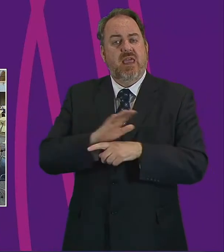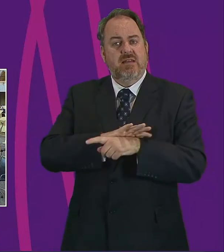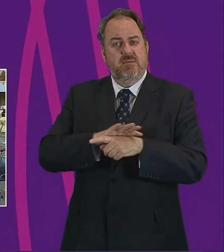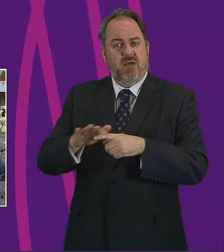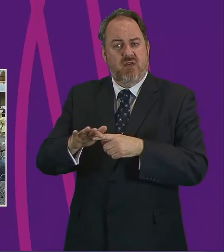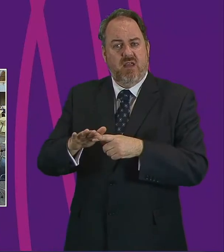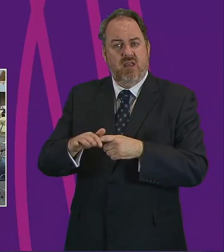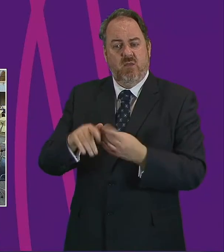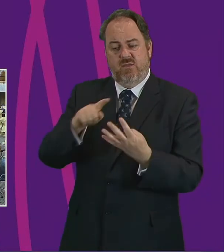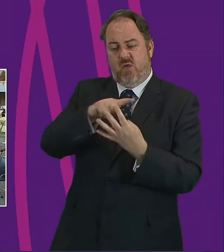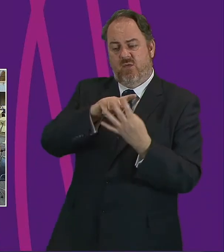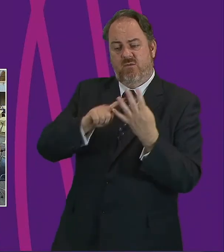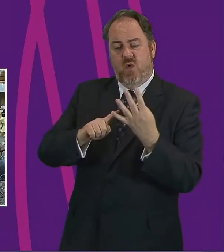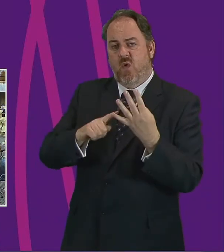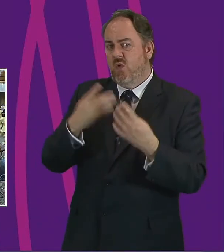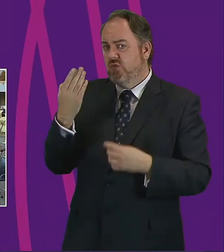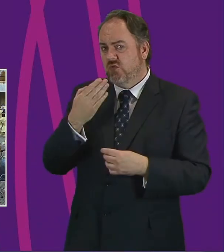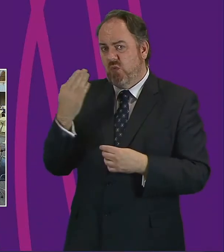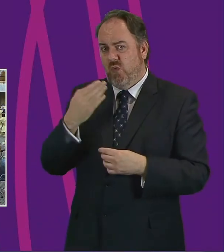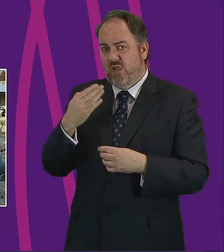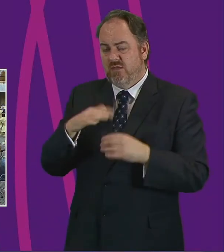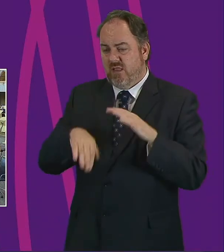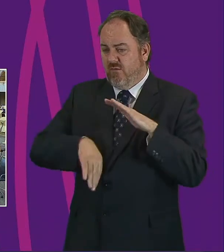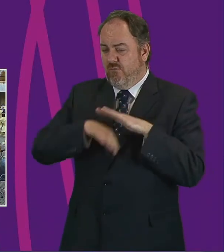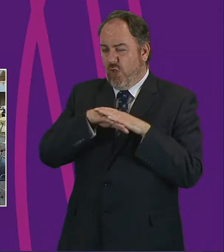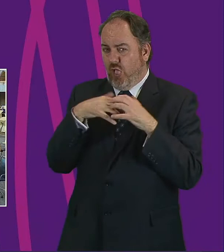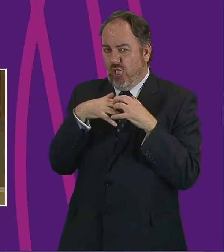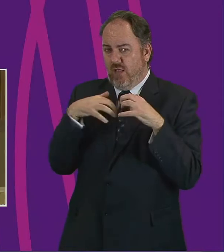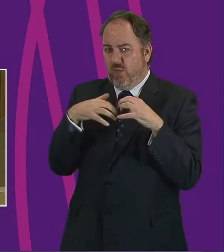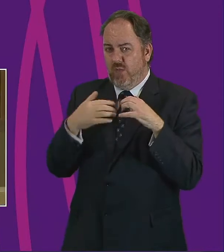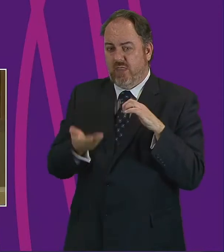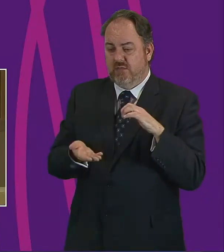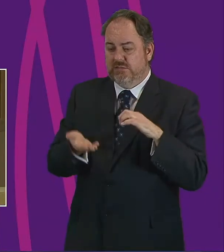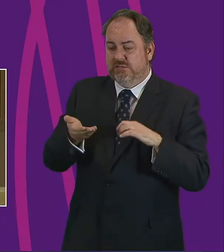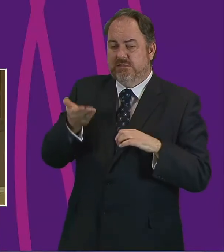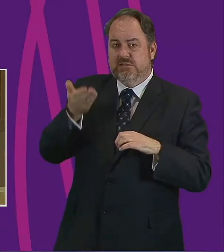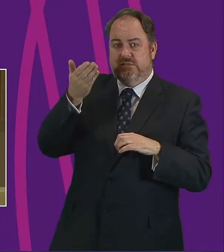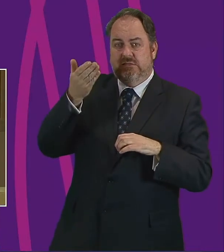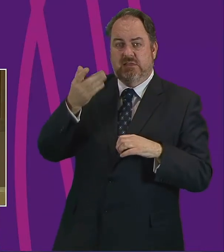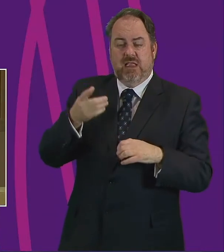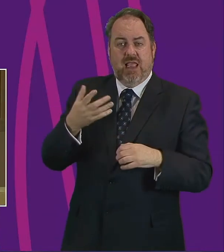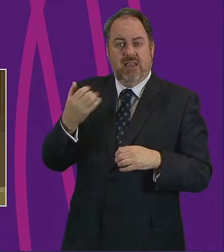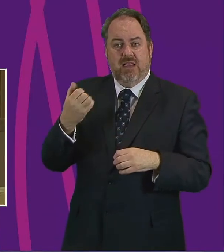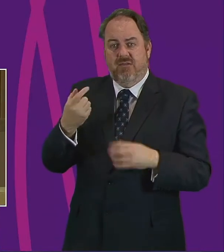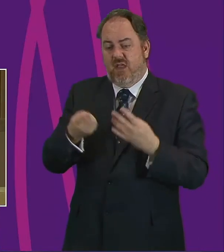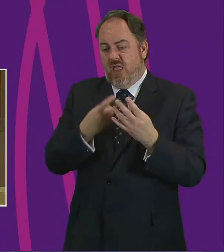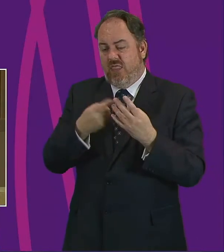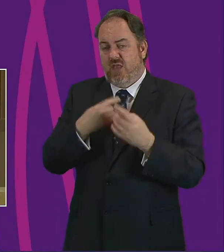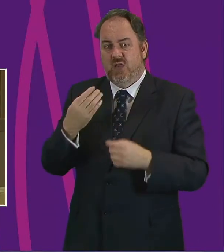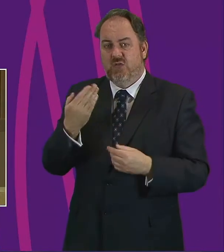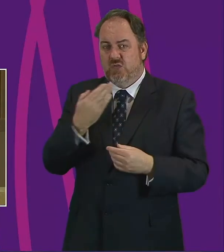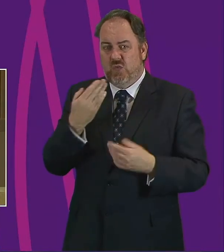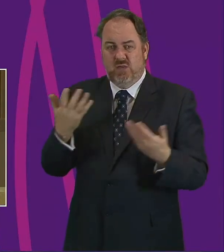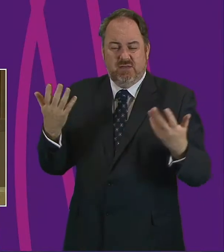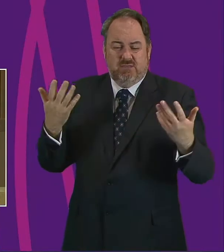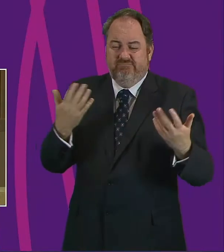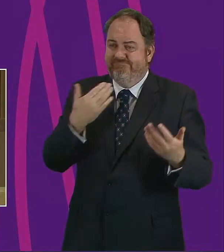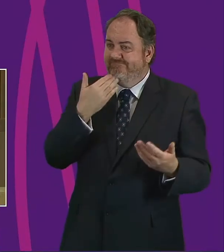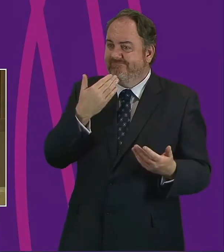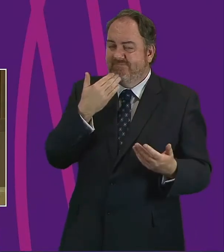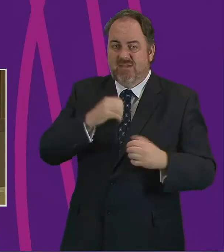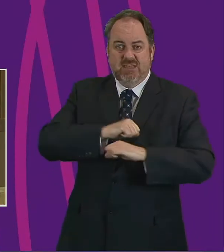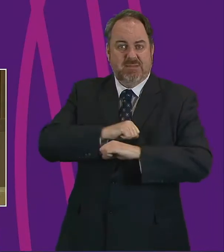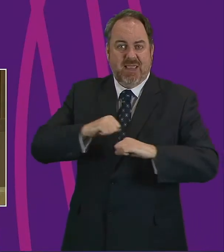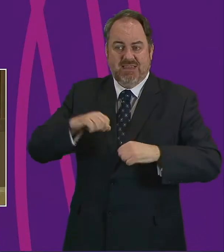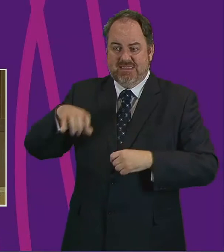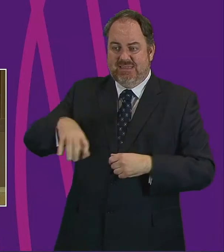rolls above capacity and a further 4 that have school rolls above 95%. So even with blended learning, it's